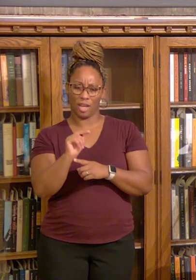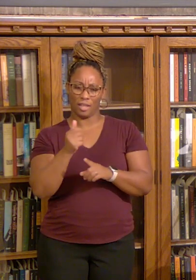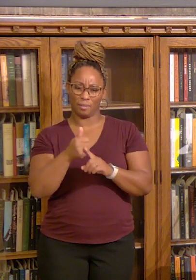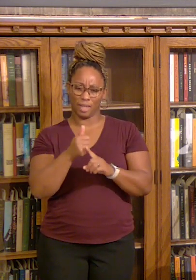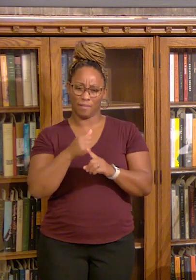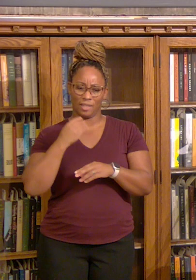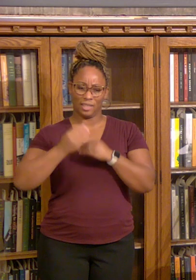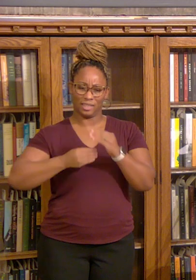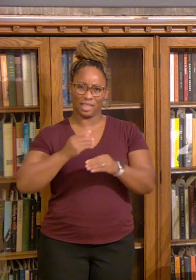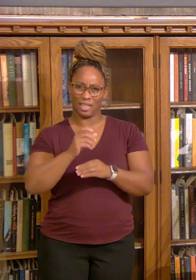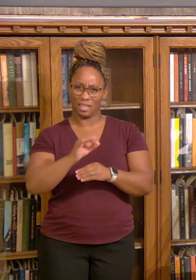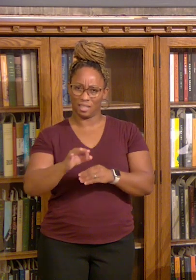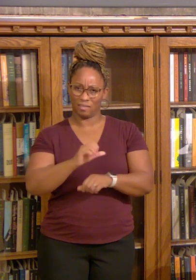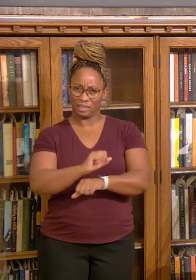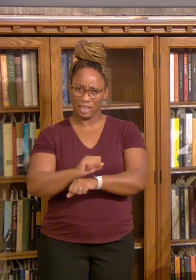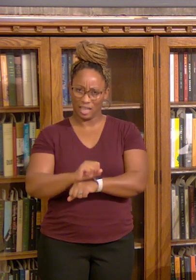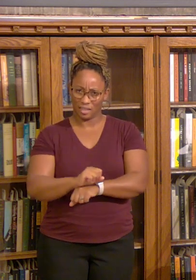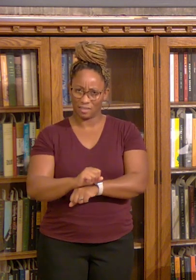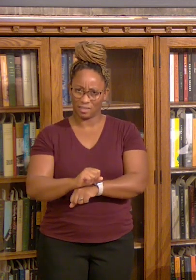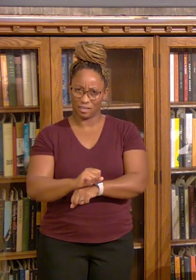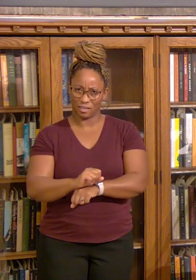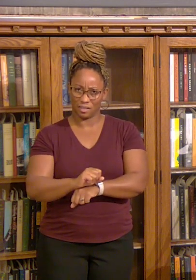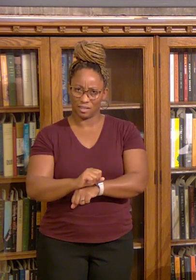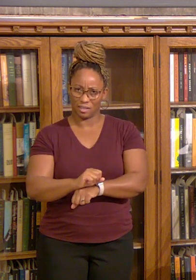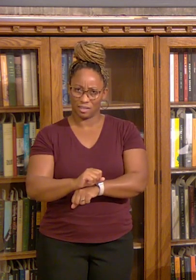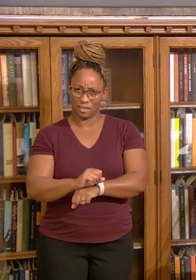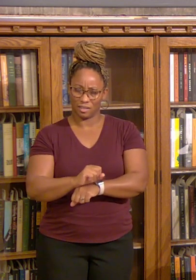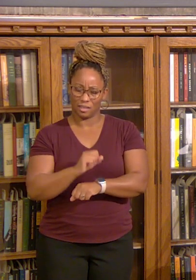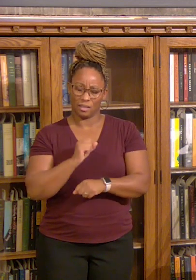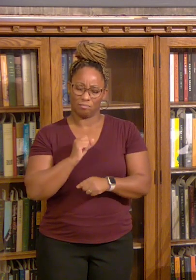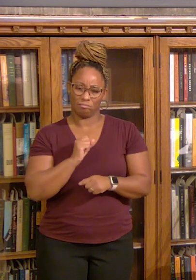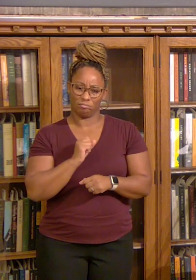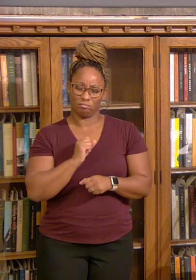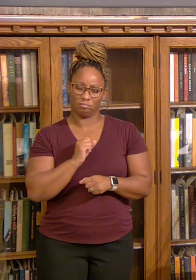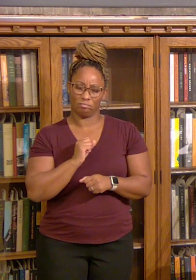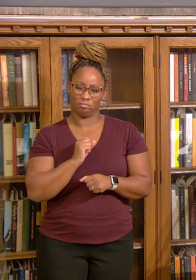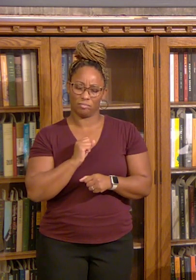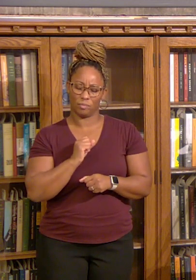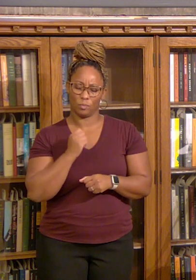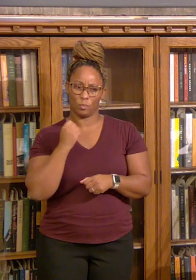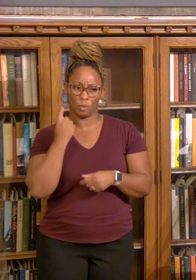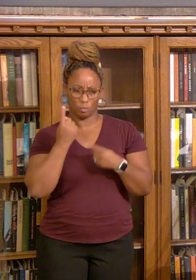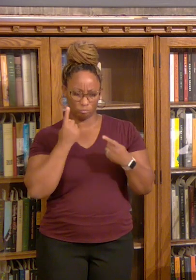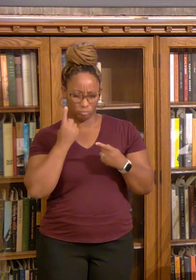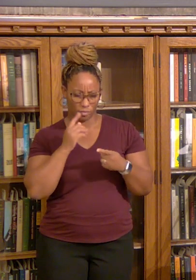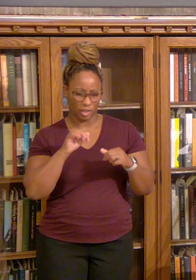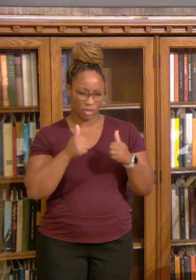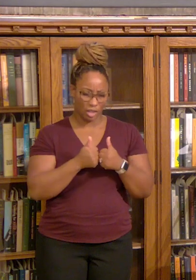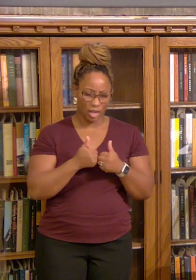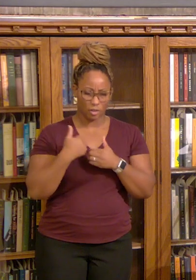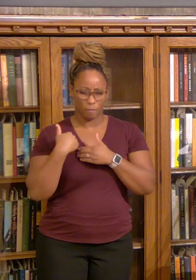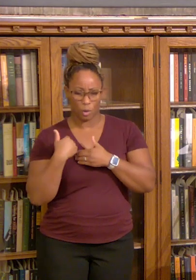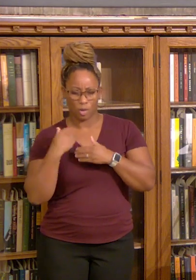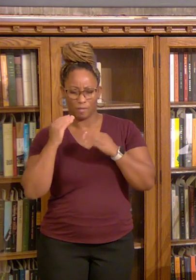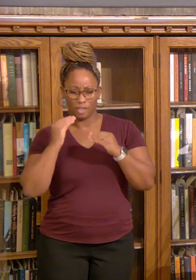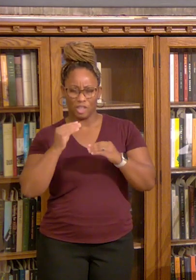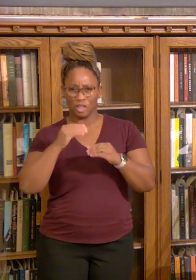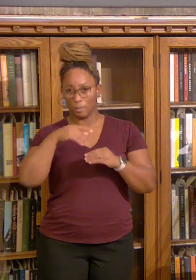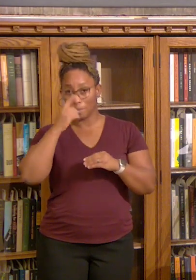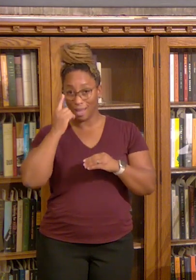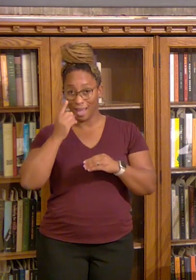descendant of slaves when we consider the challenges and burdens of teaching back history of